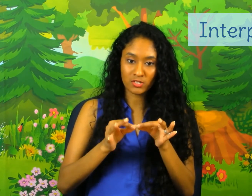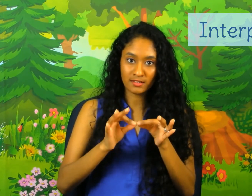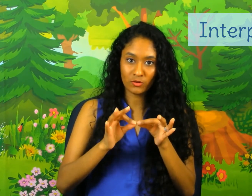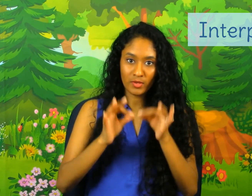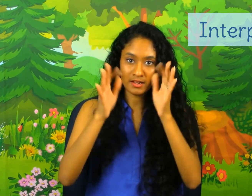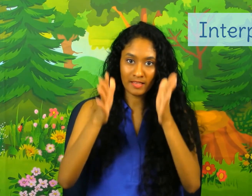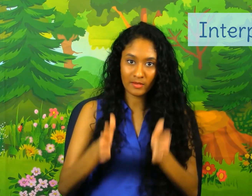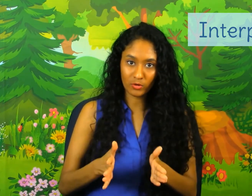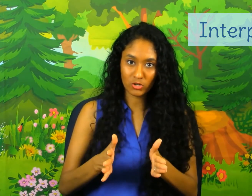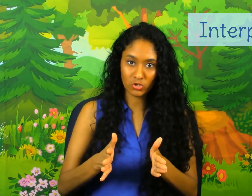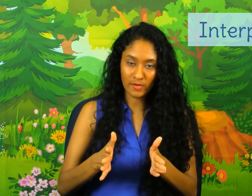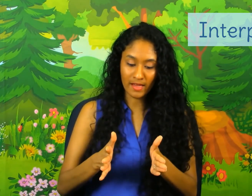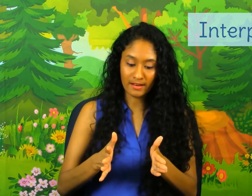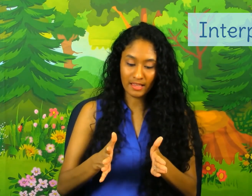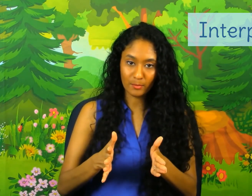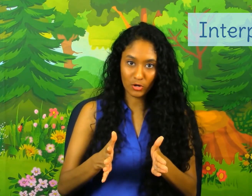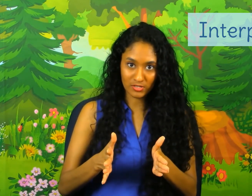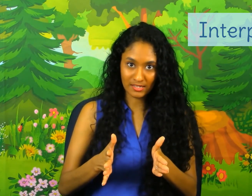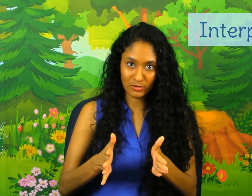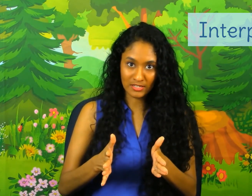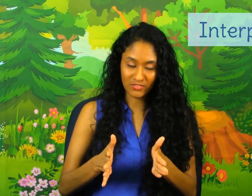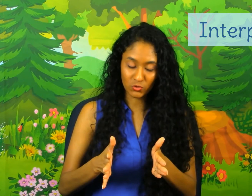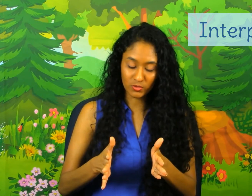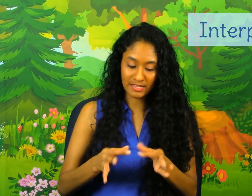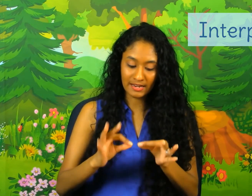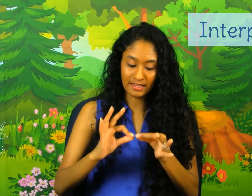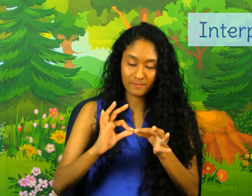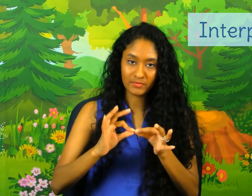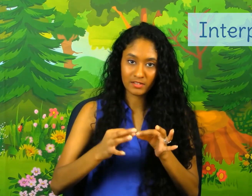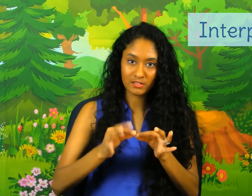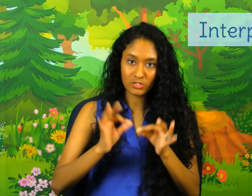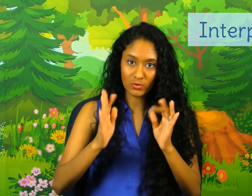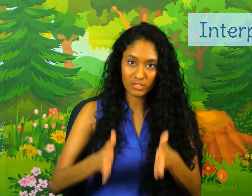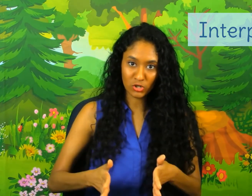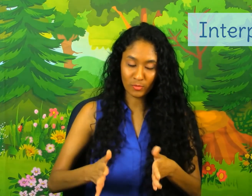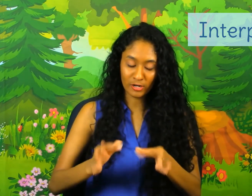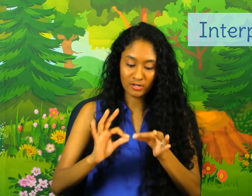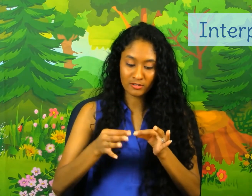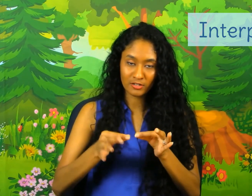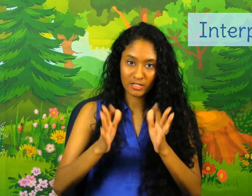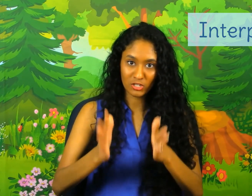little bit, and then we're going to draw that person or individual sign again. So interpreter,